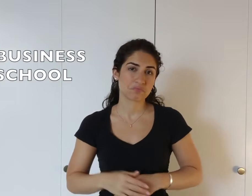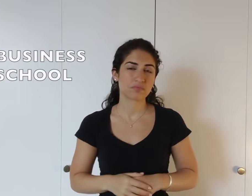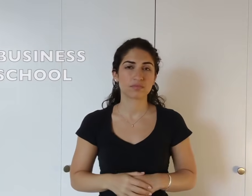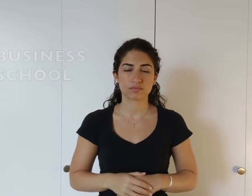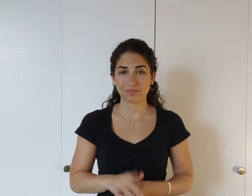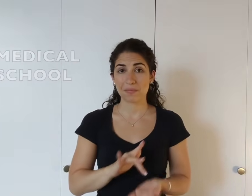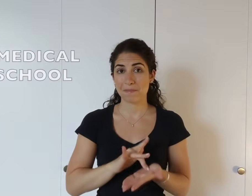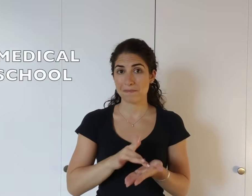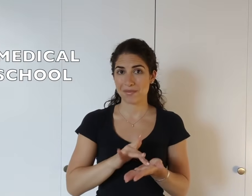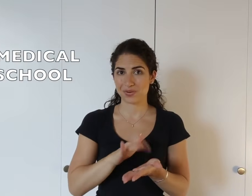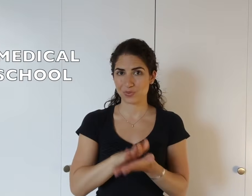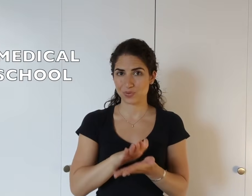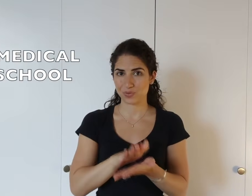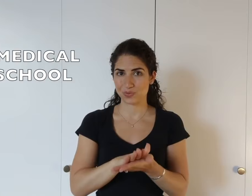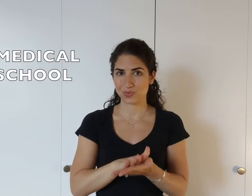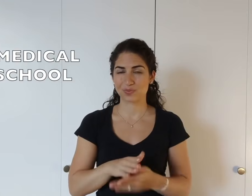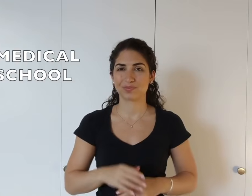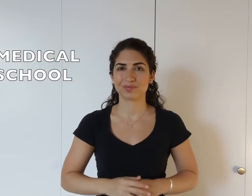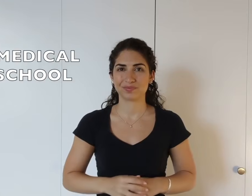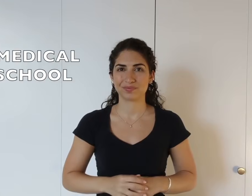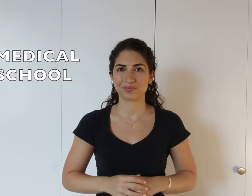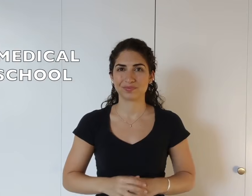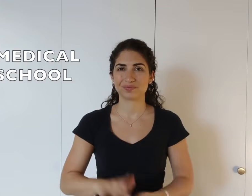school. Medical school,